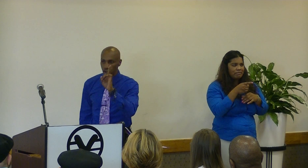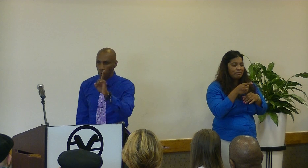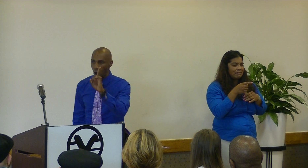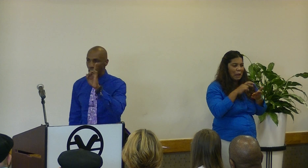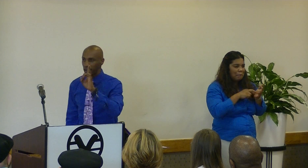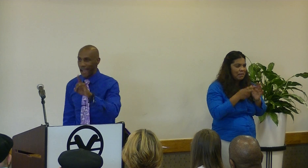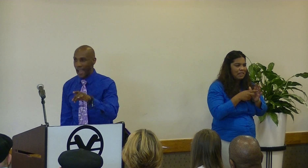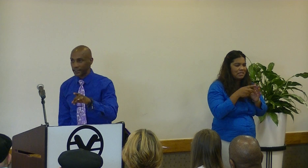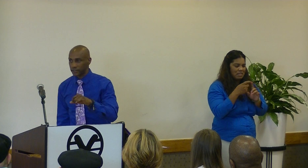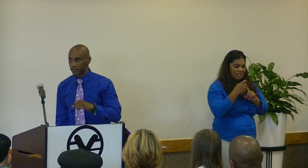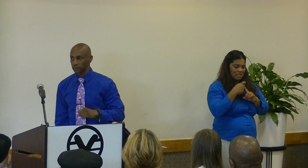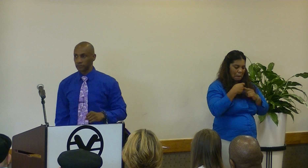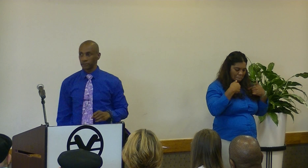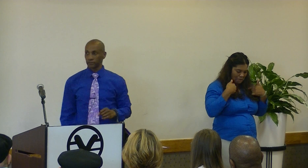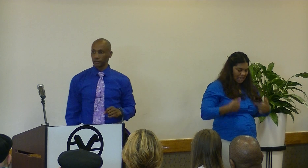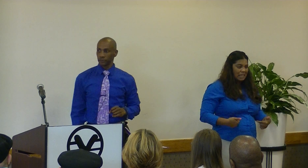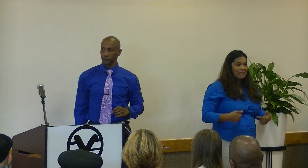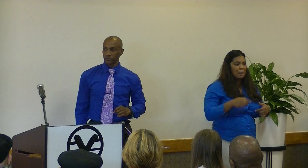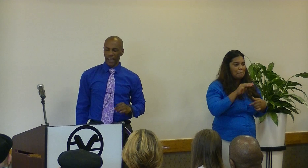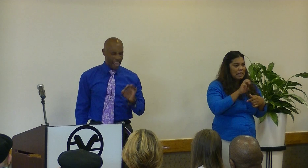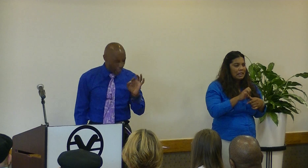Every small act,